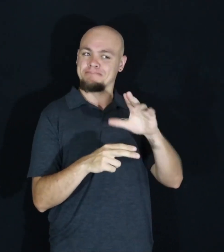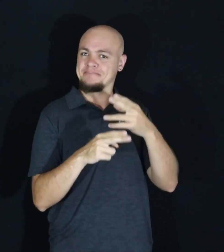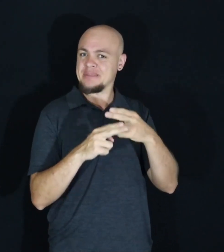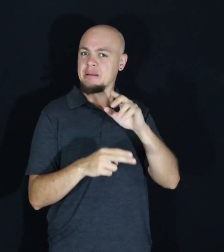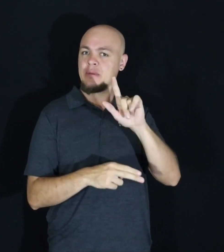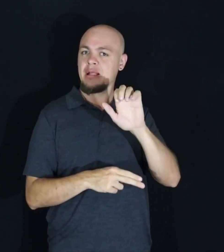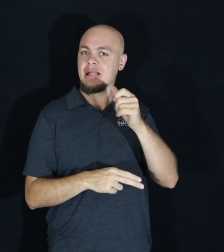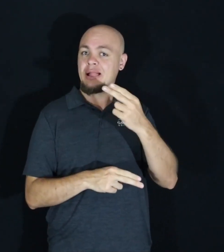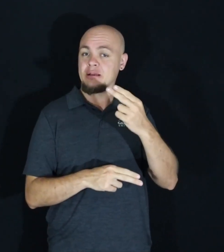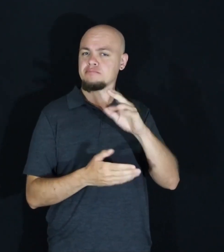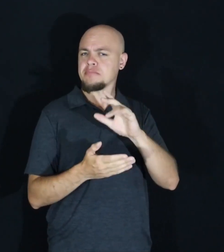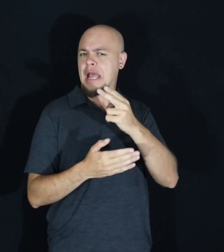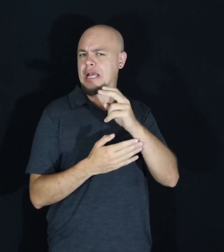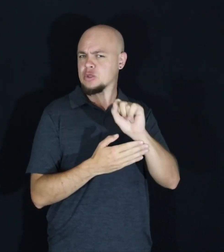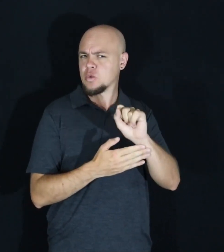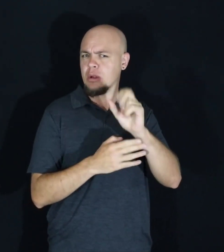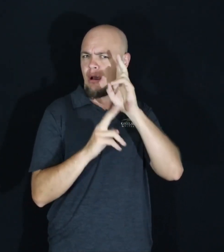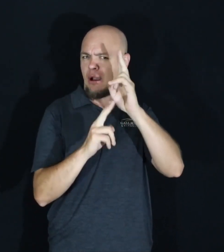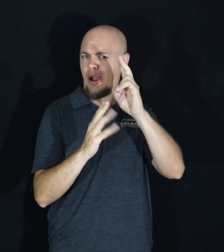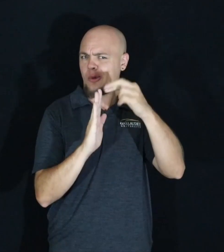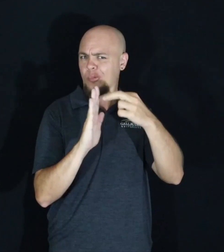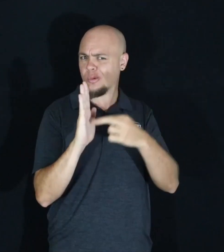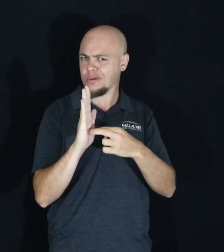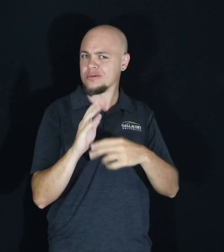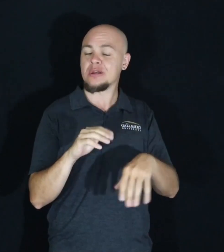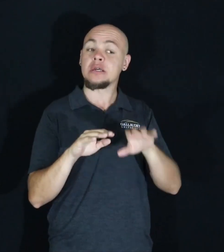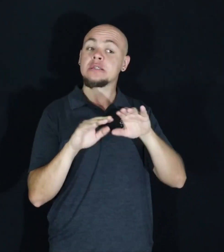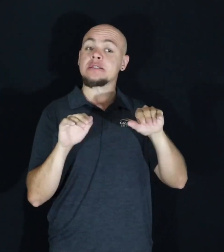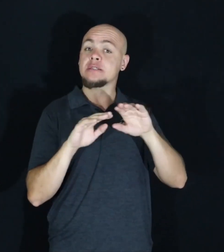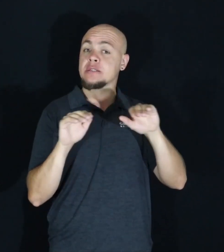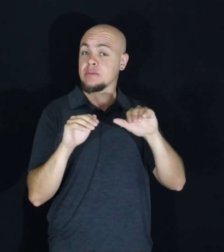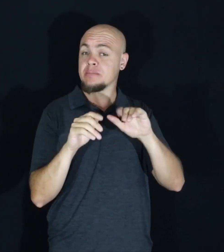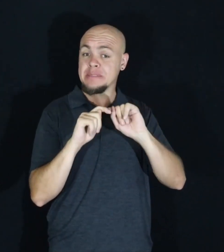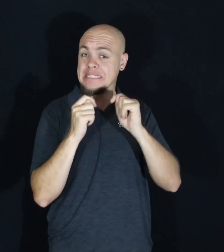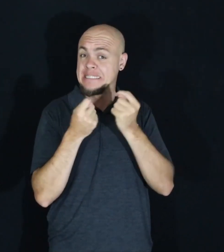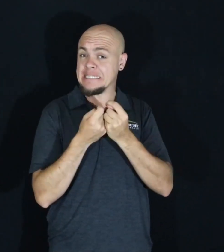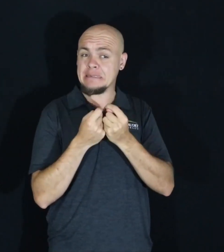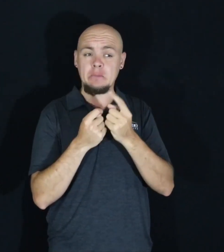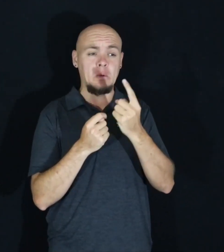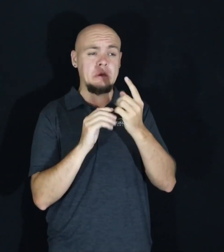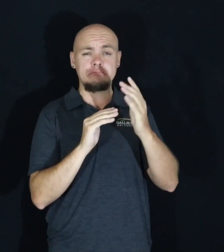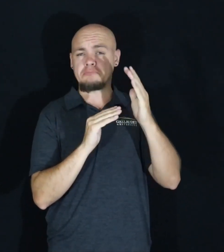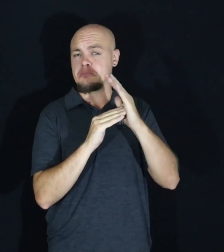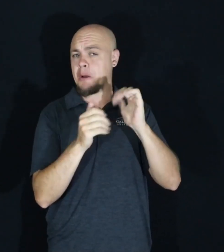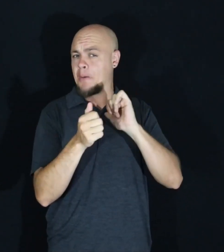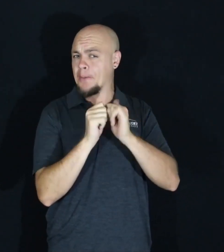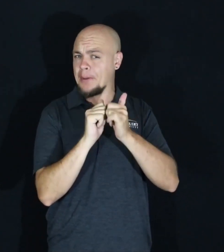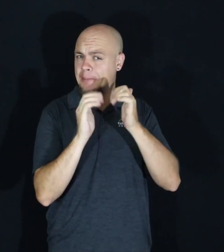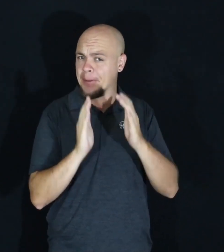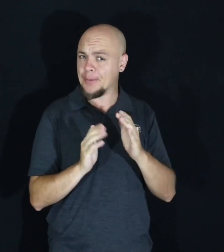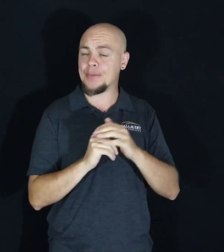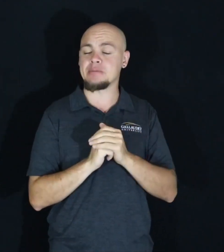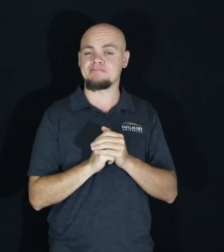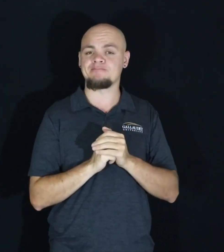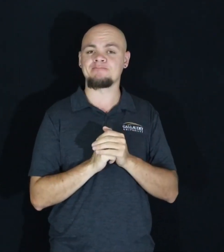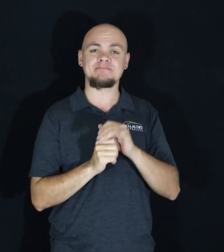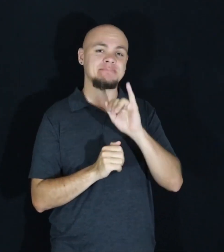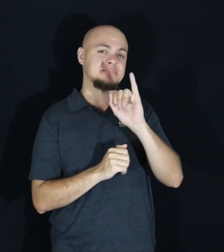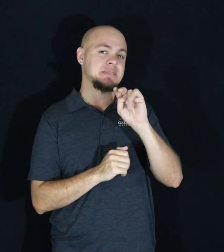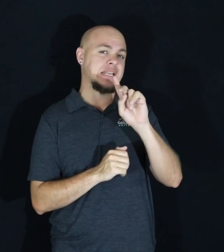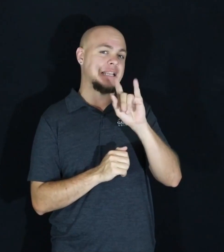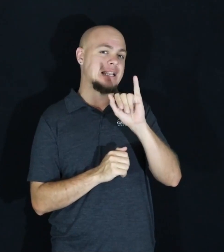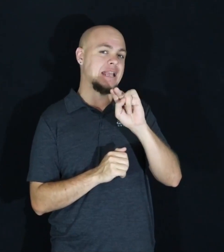student in high school, swam on one of New Jersey's most competitive high school swim teams, and now goes to Indiana